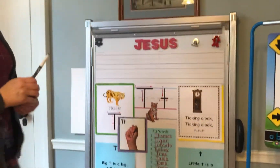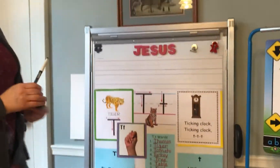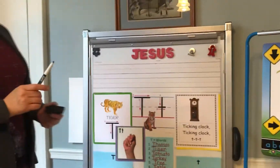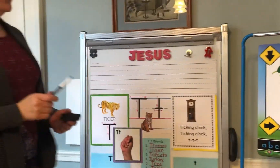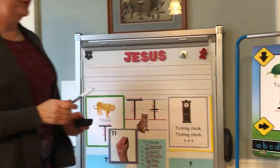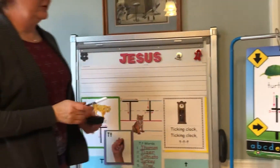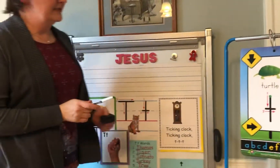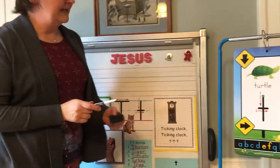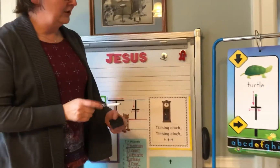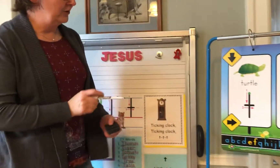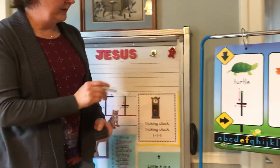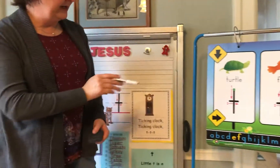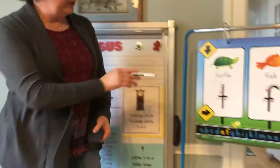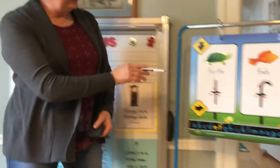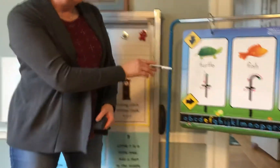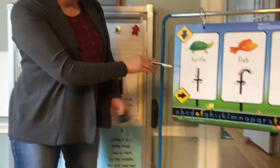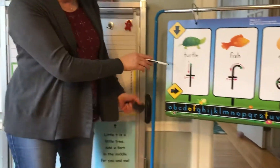Boys and girls, take a look right here.